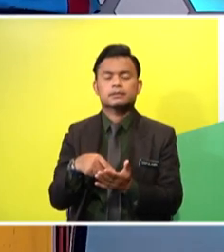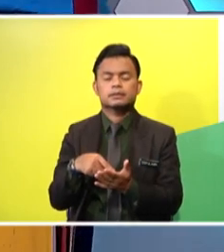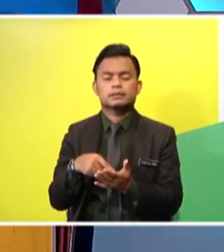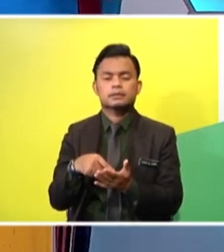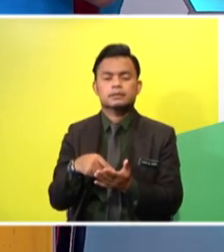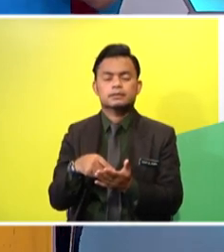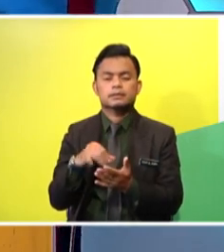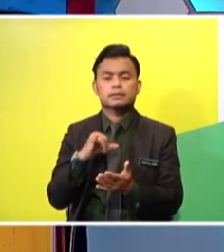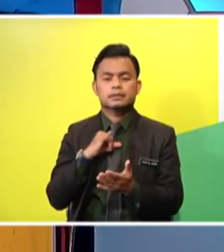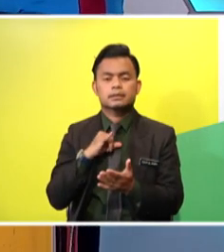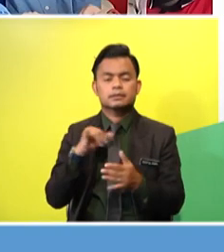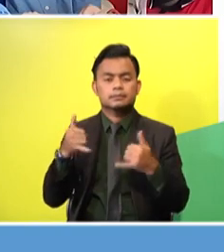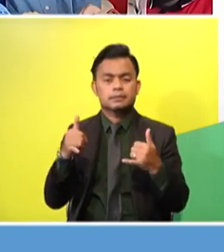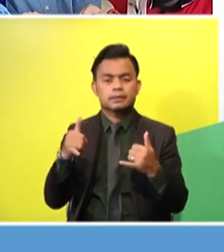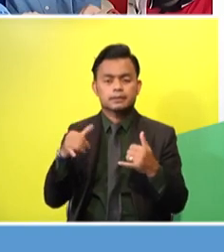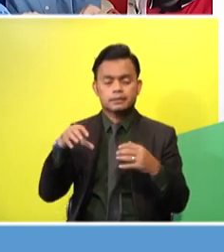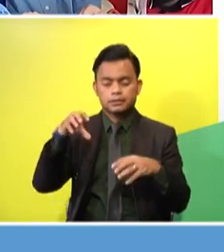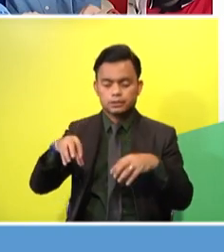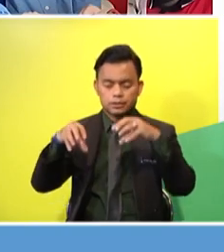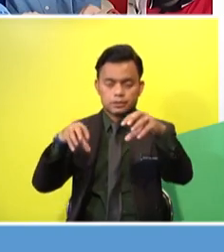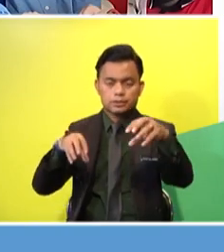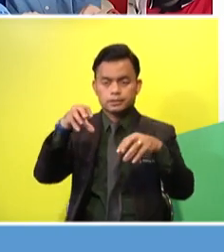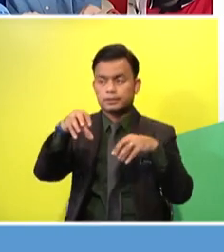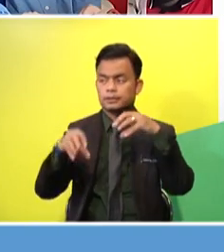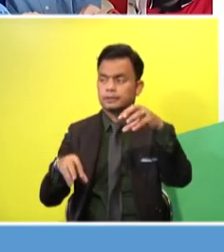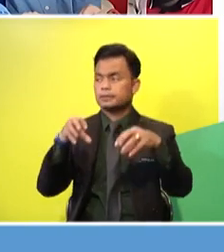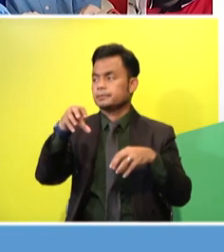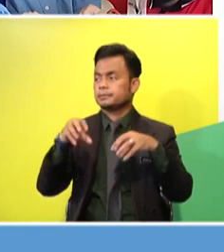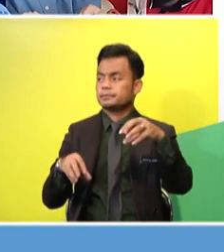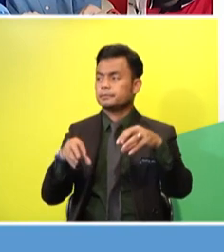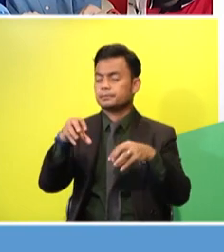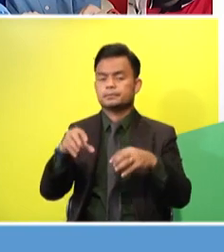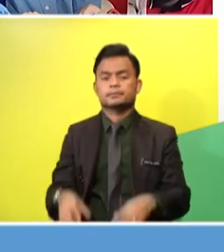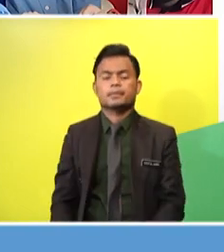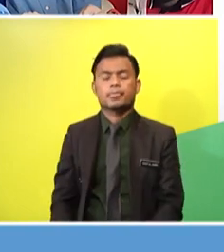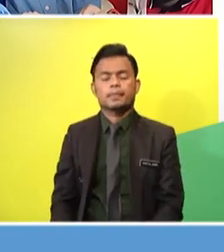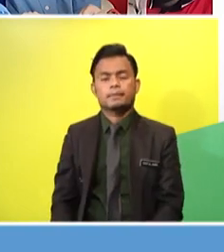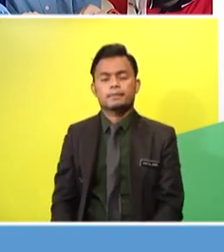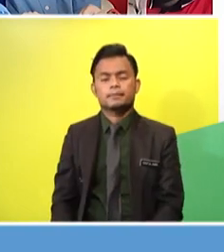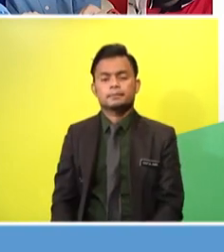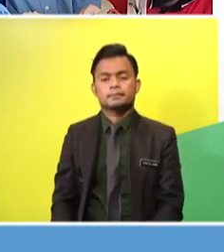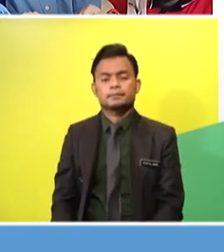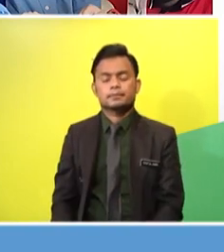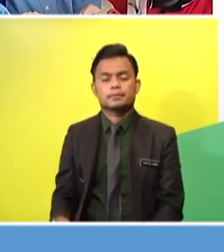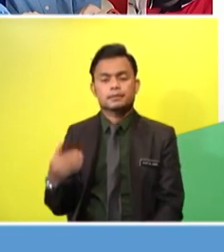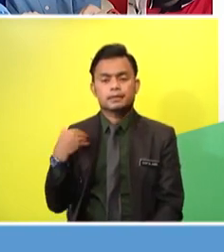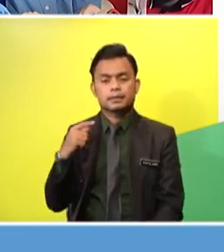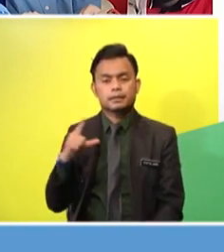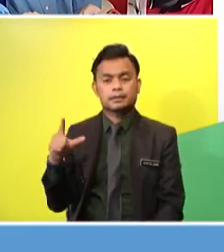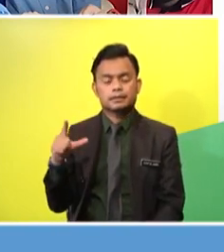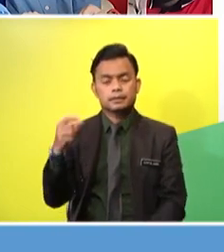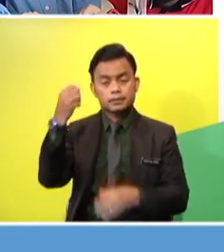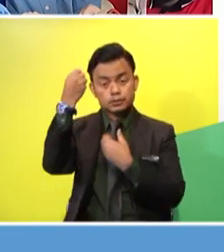playing chess. Okay. Playing chess is my favorite